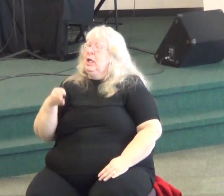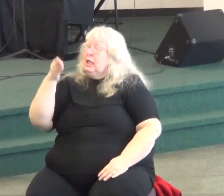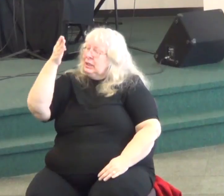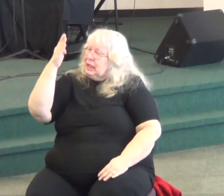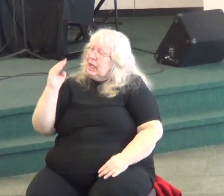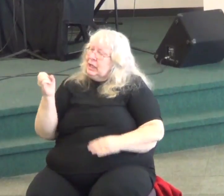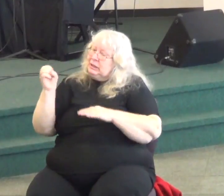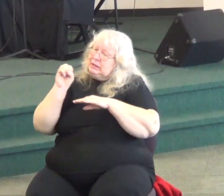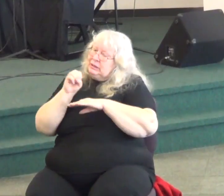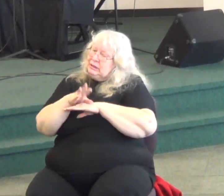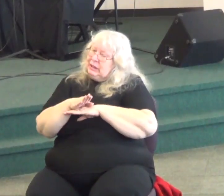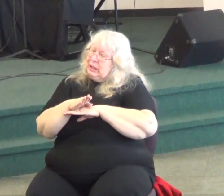it made people mad.